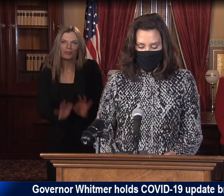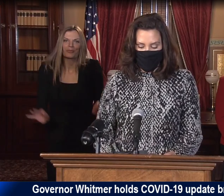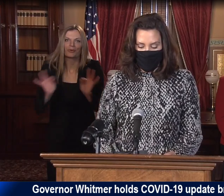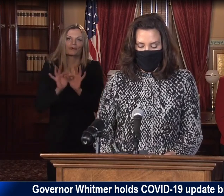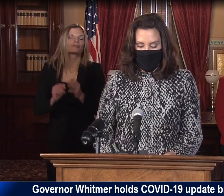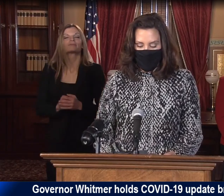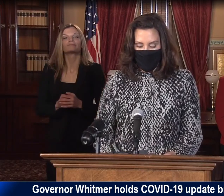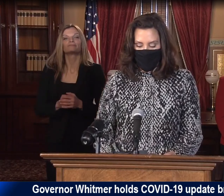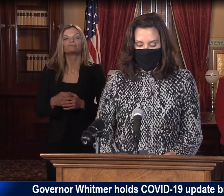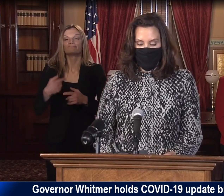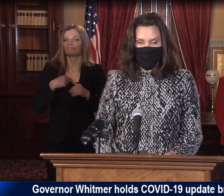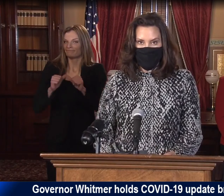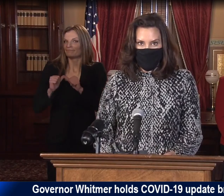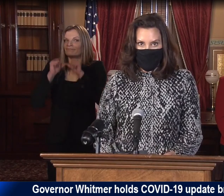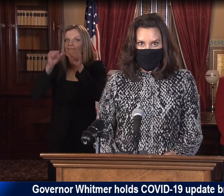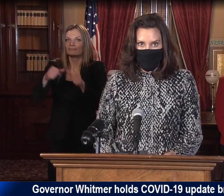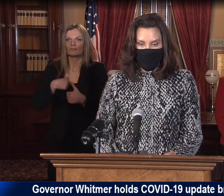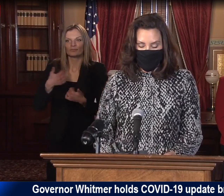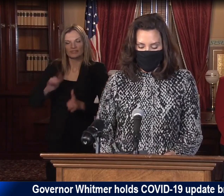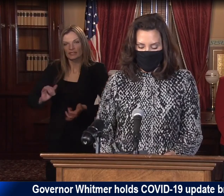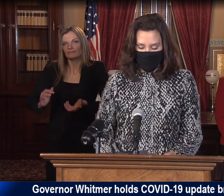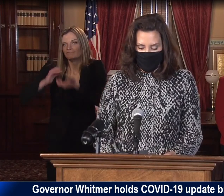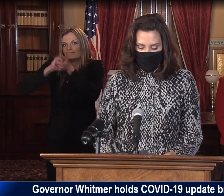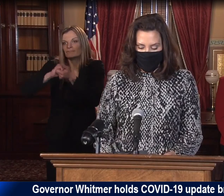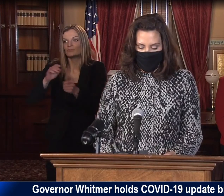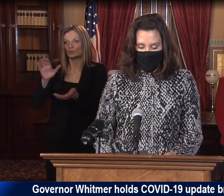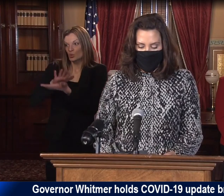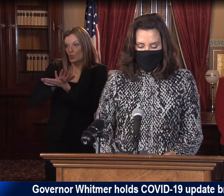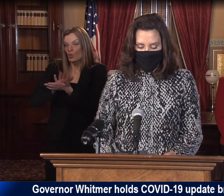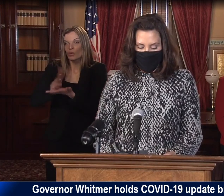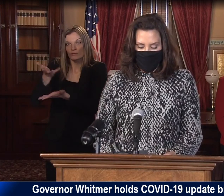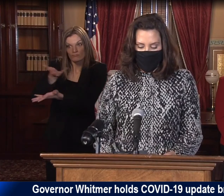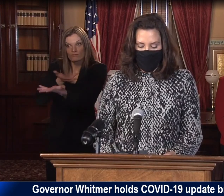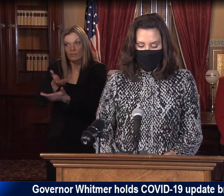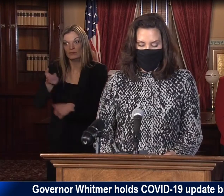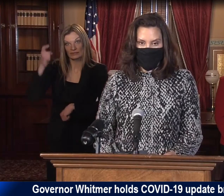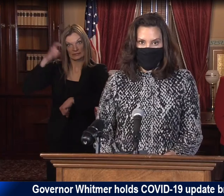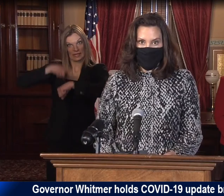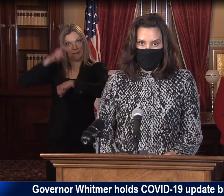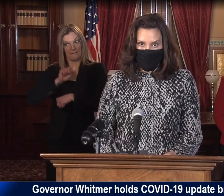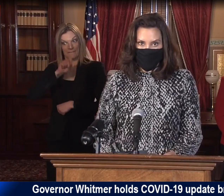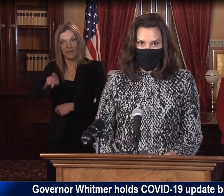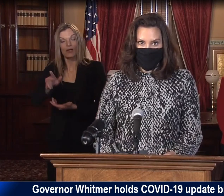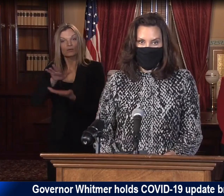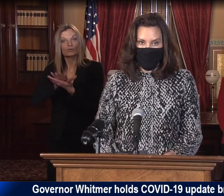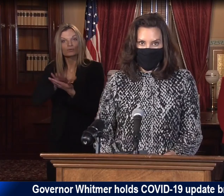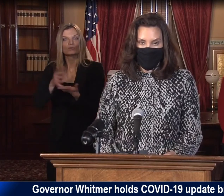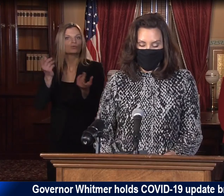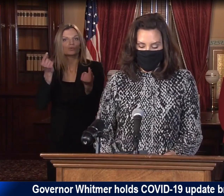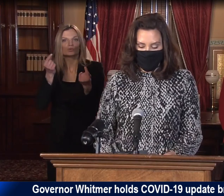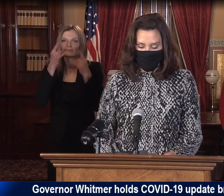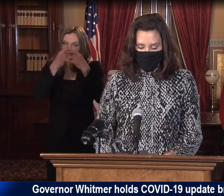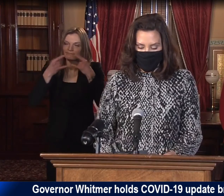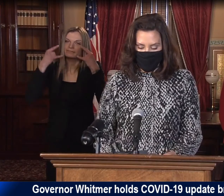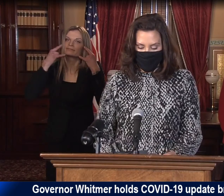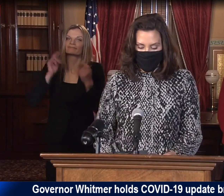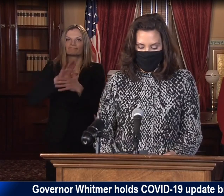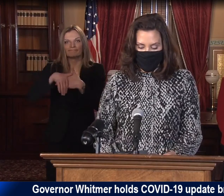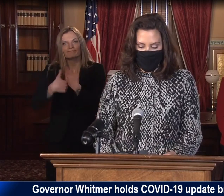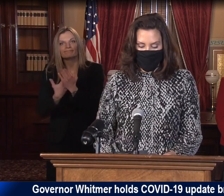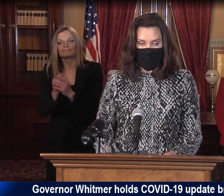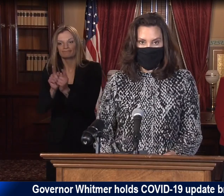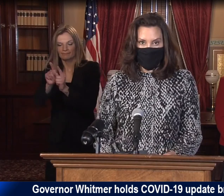to ensure that when schools begin in-person learning, safety protocols like mask wearing, hand washing, and